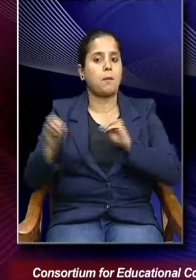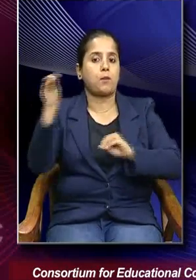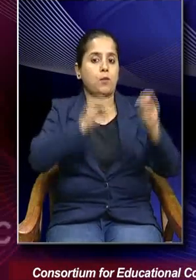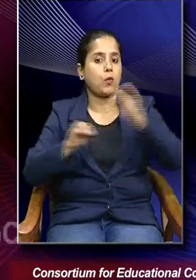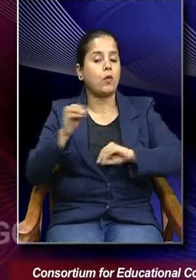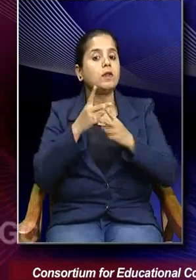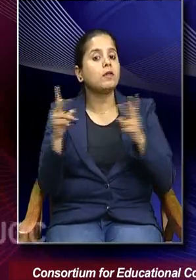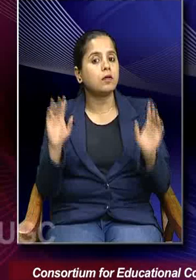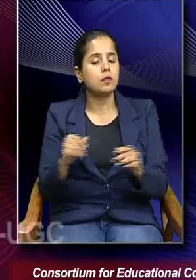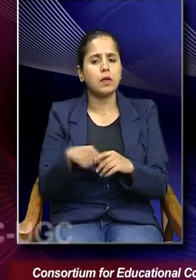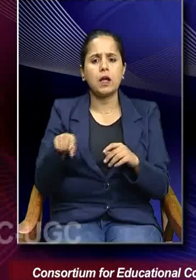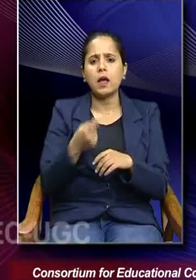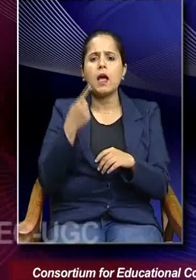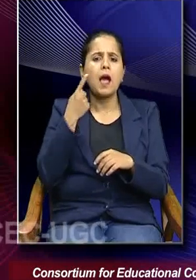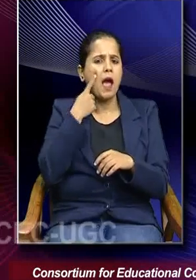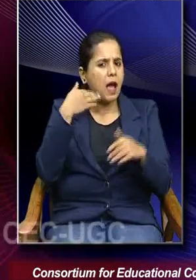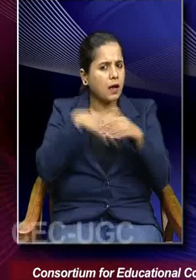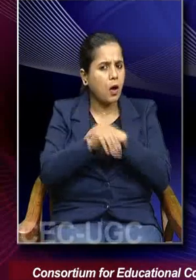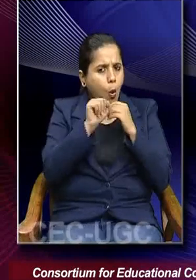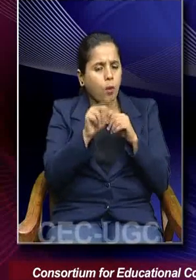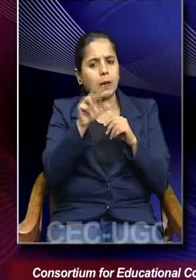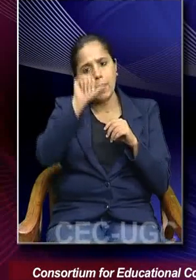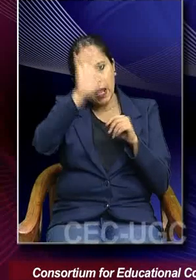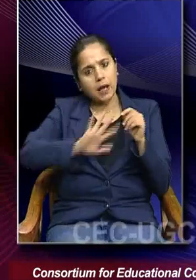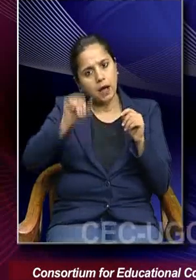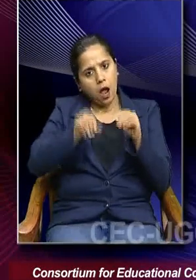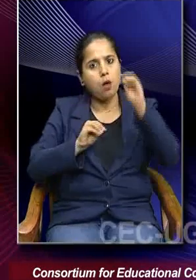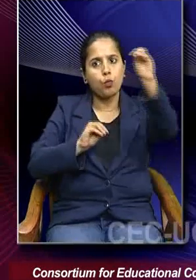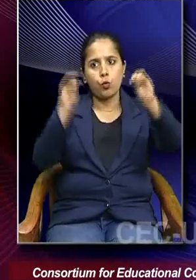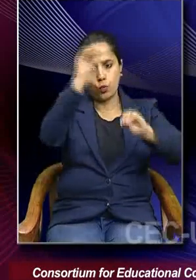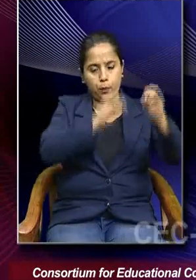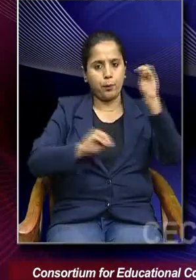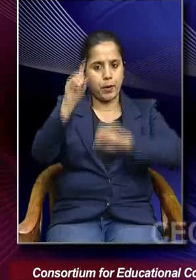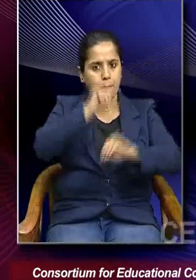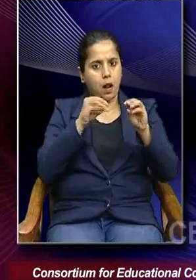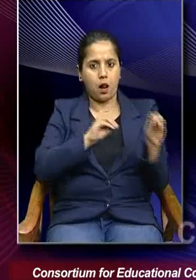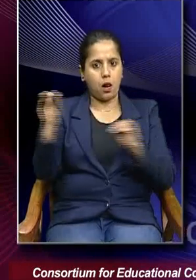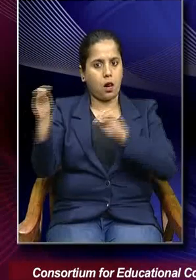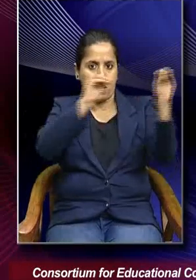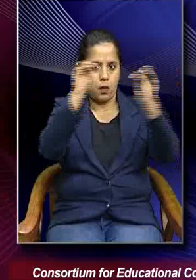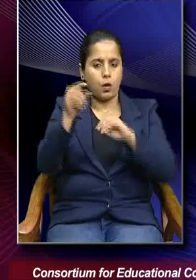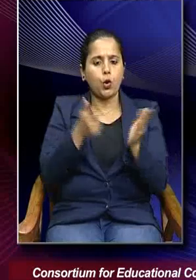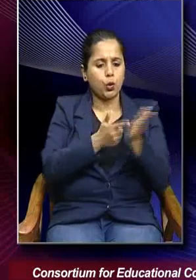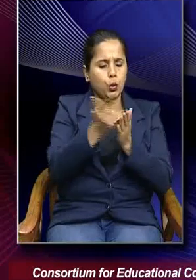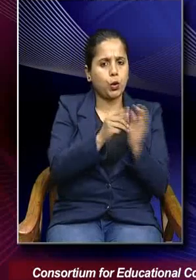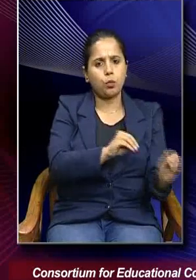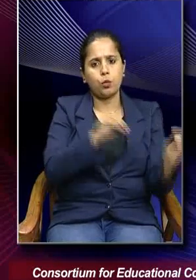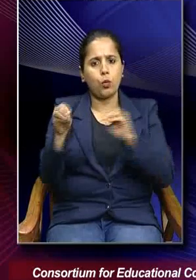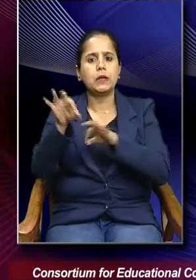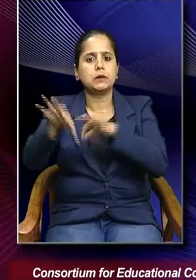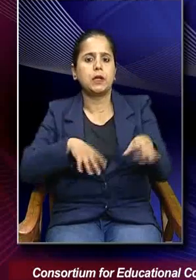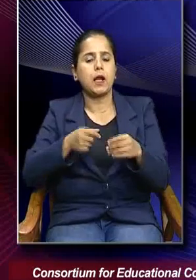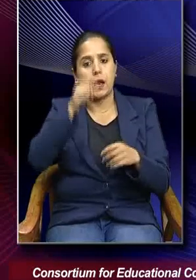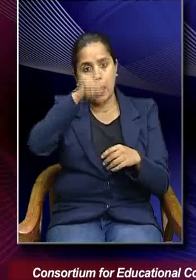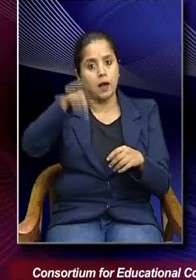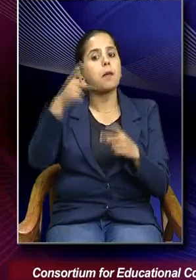So, internal migration is within the country. For in India, there is a lot of migration from rural areas to urban